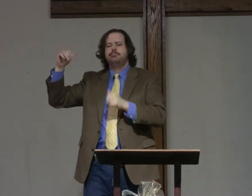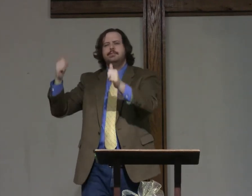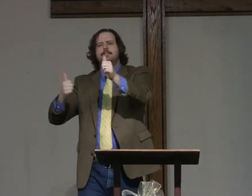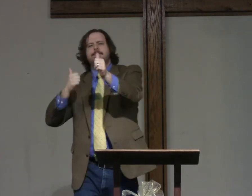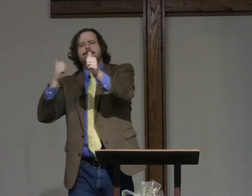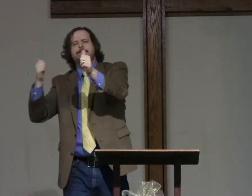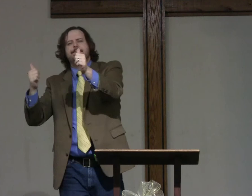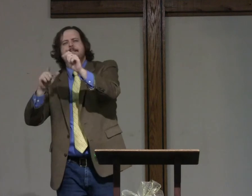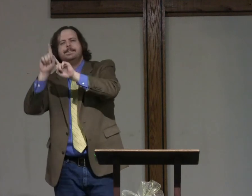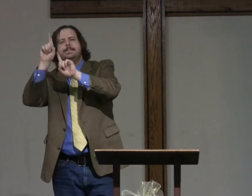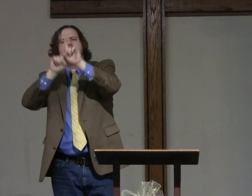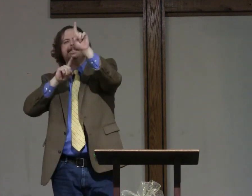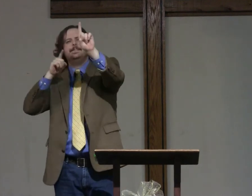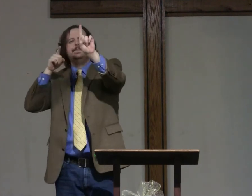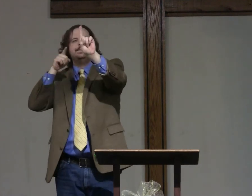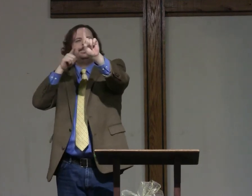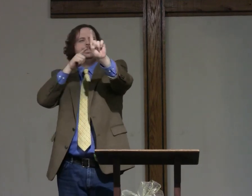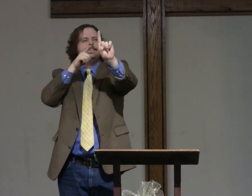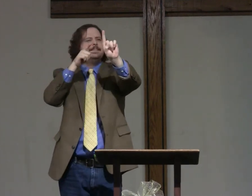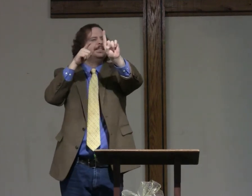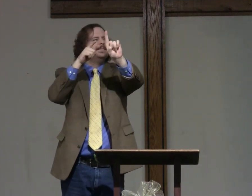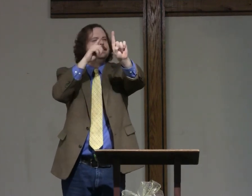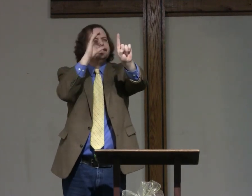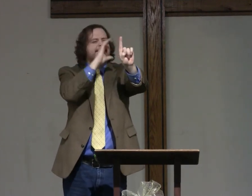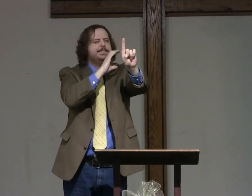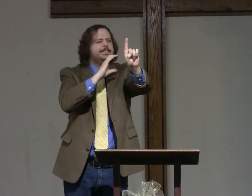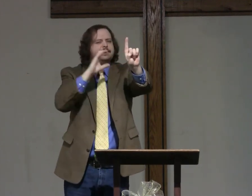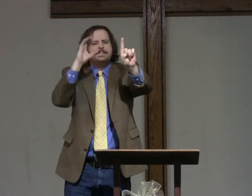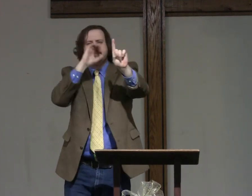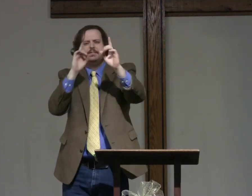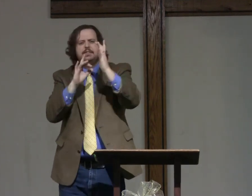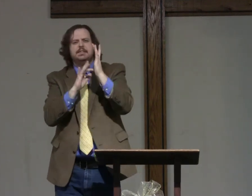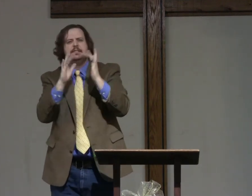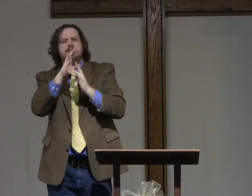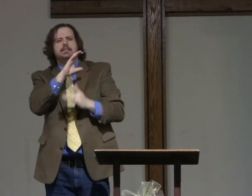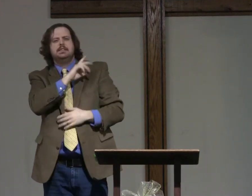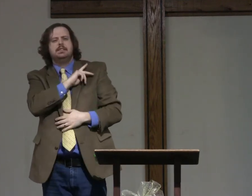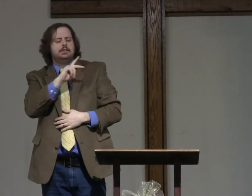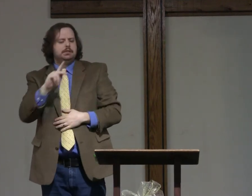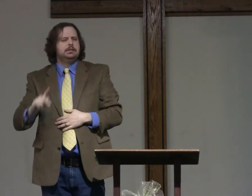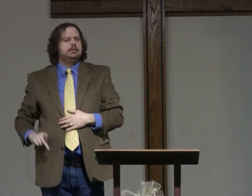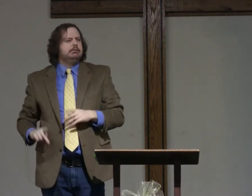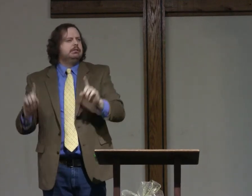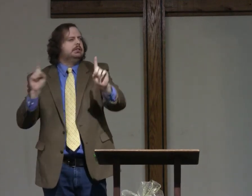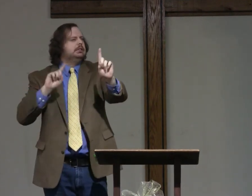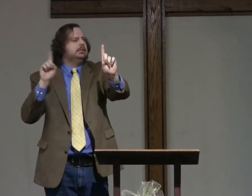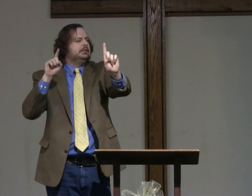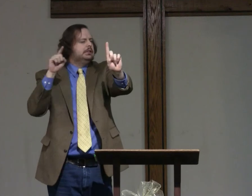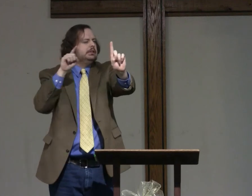the magi came following the star, and they searched for Jesus.